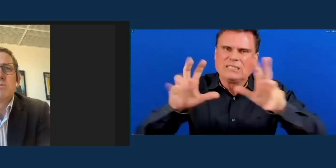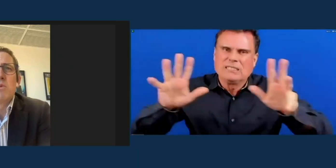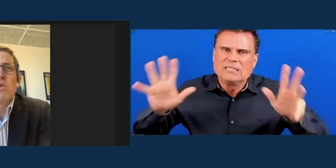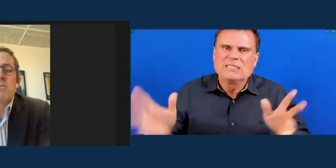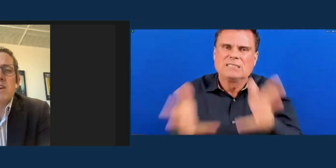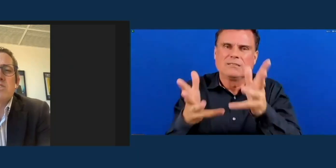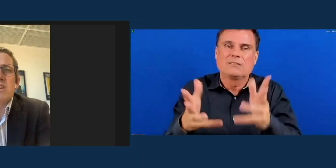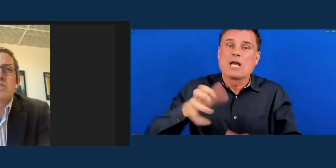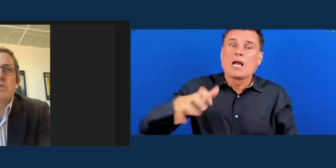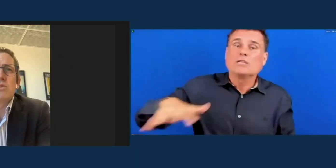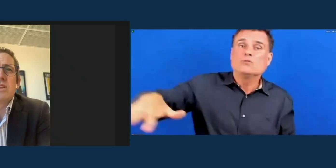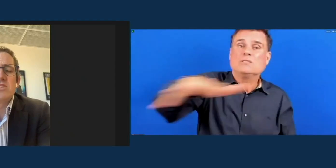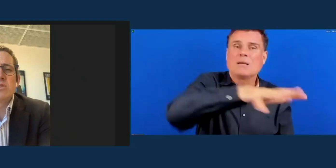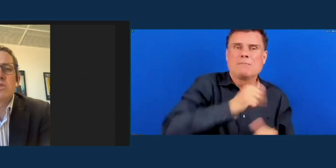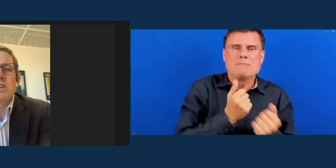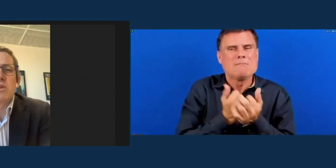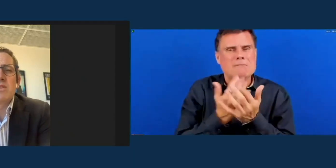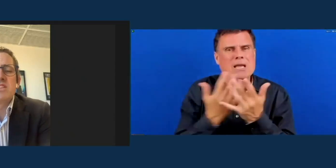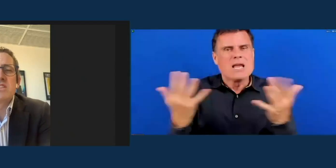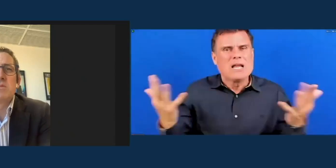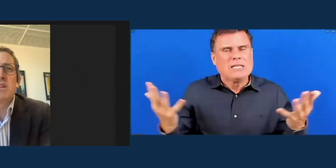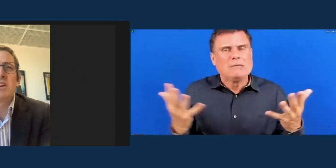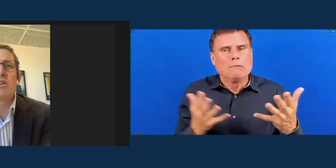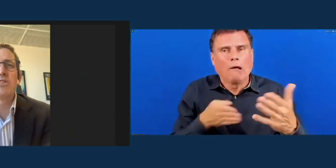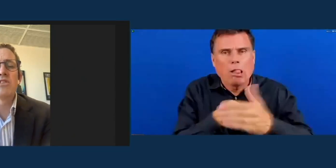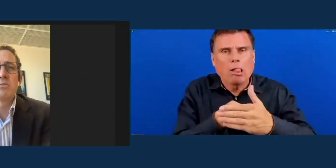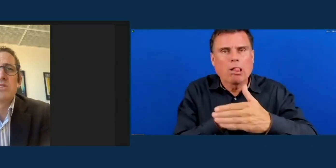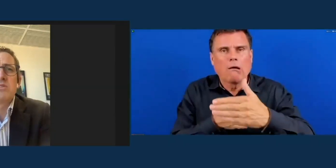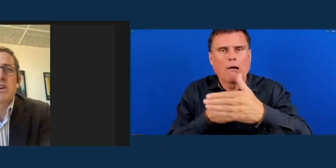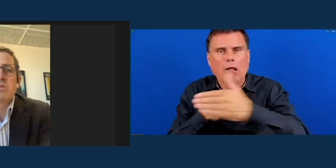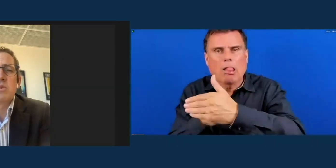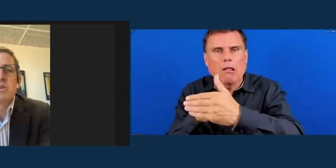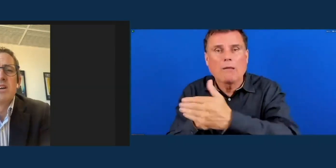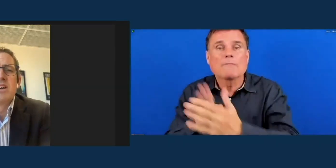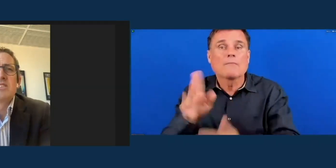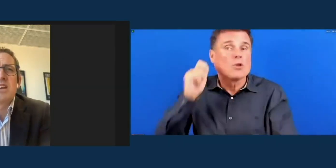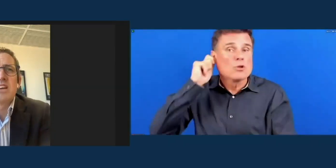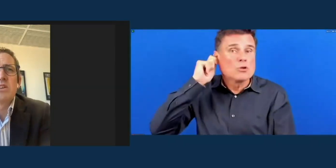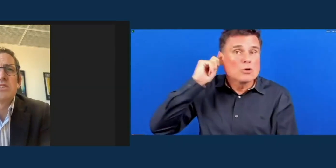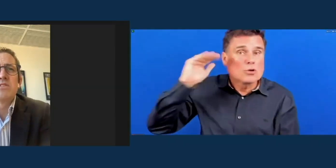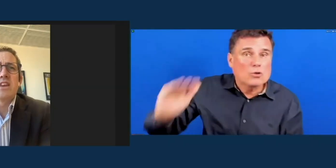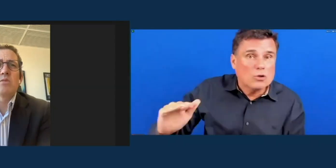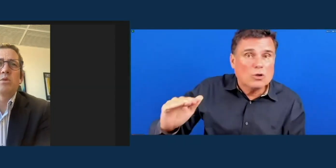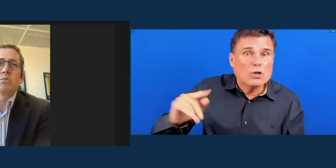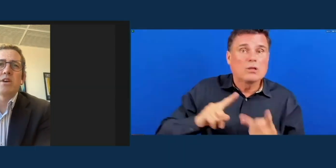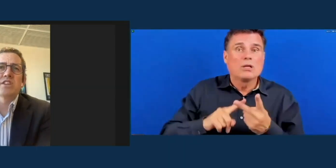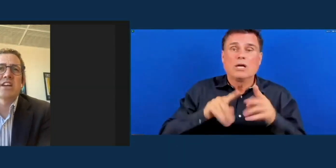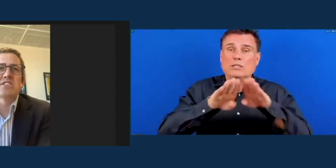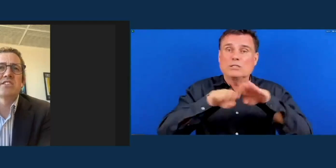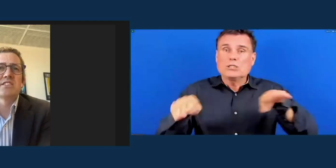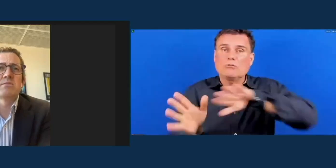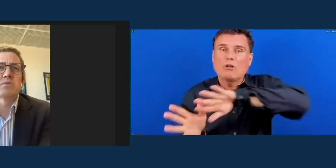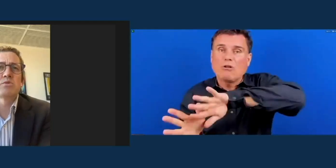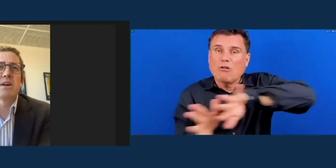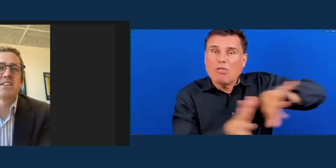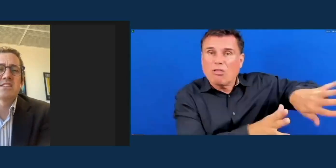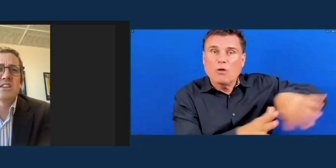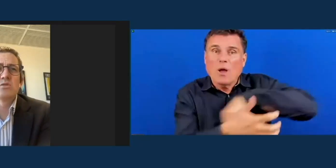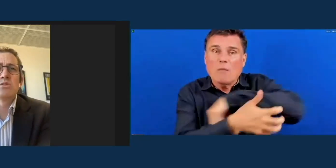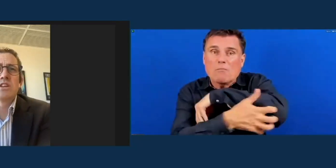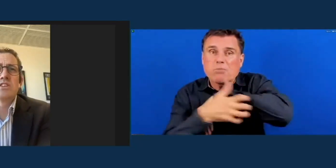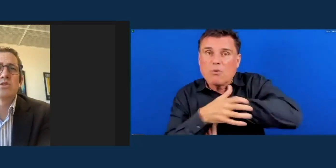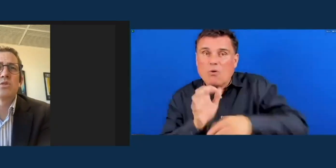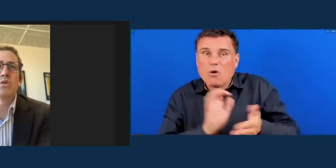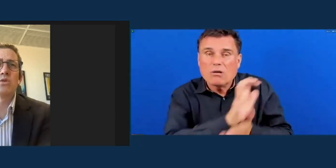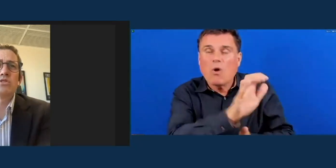girls, poor and marginalised children, and children living with a disability are often the most vulnerable. So inclusive and equitable education systems remain